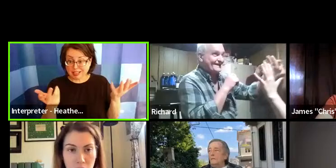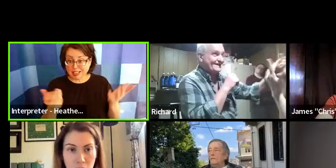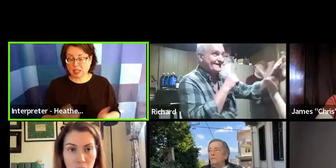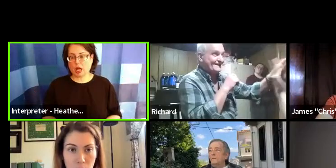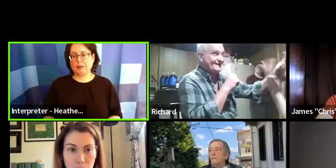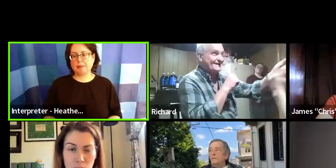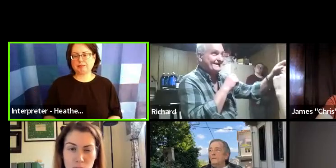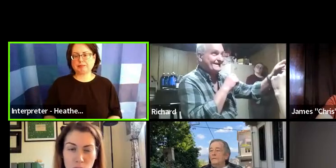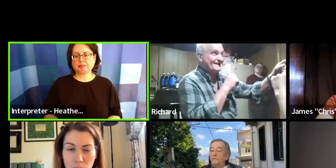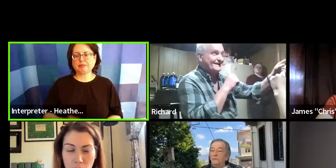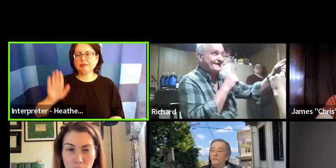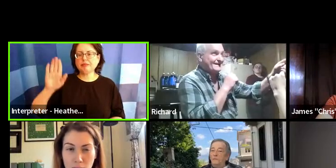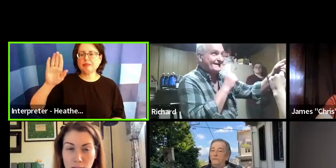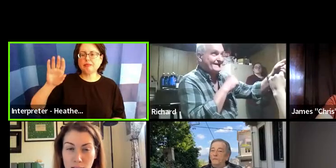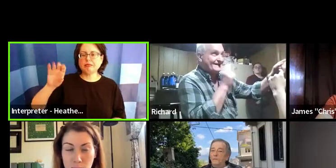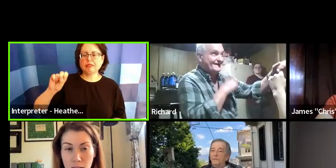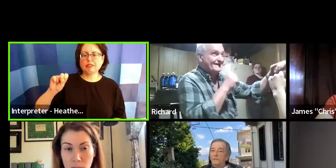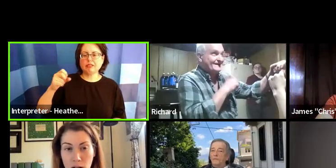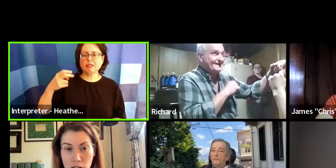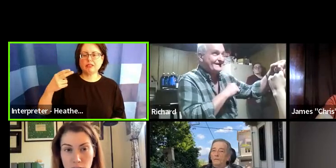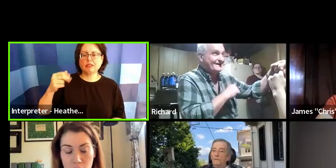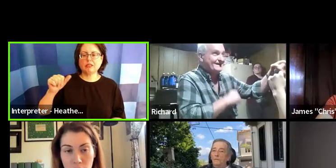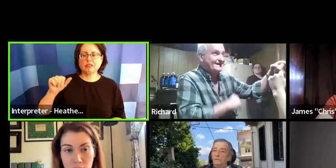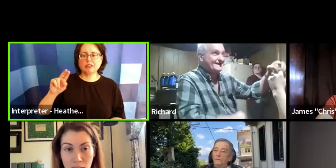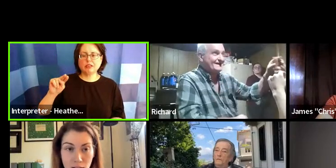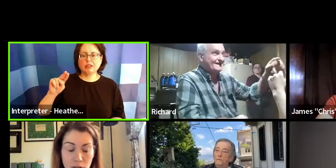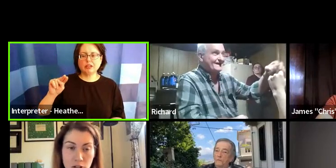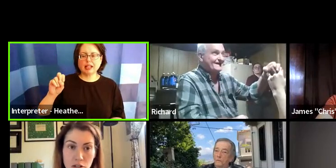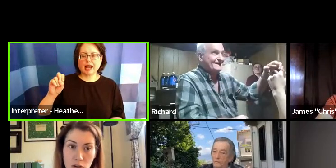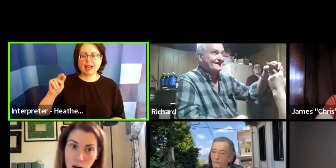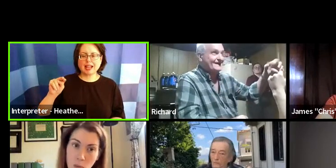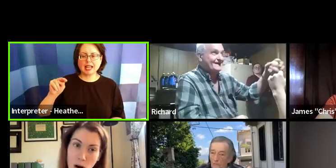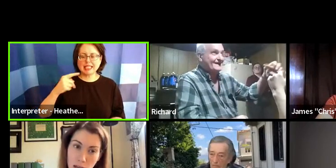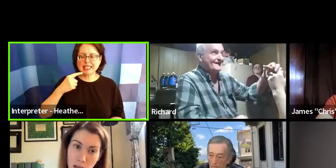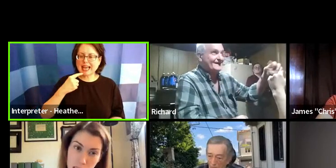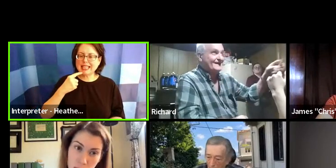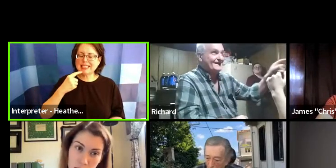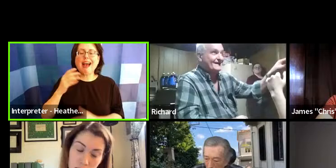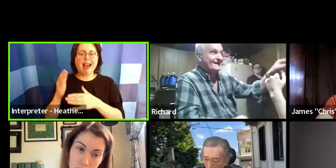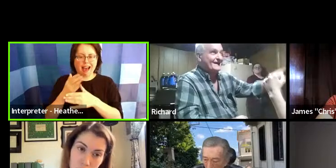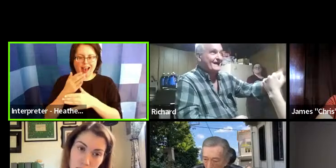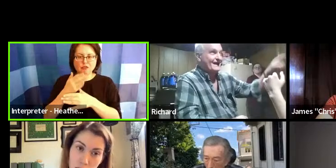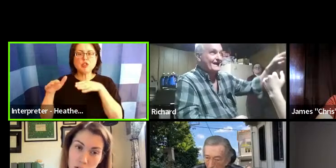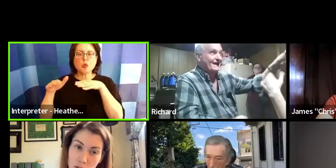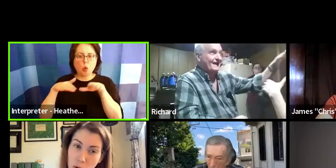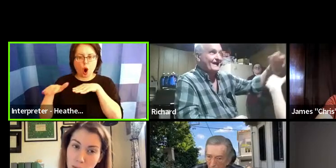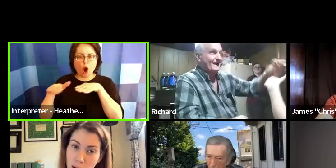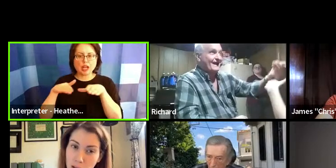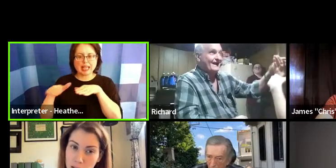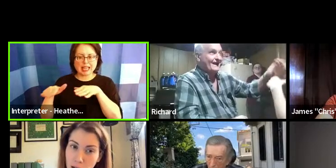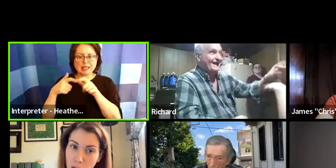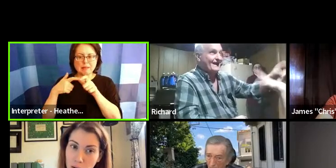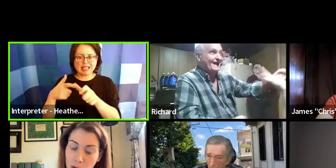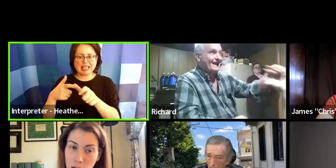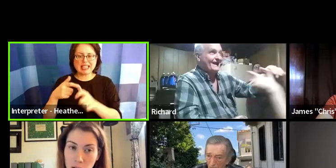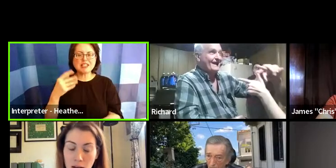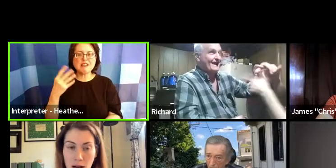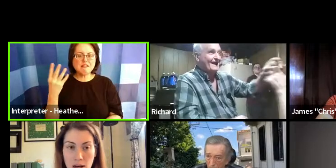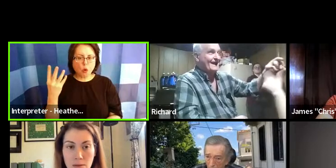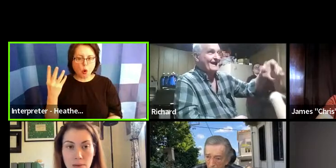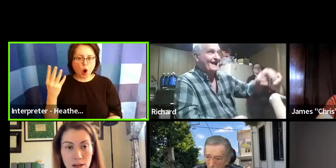I think so. It's my impression that an average walking speed is closer to 4 miles an